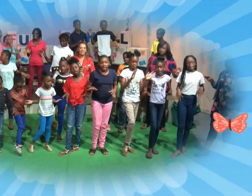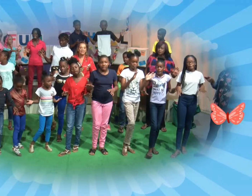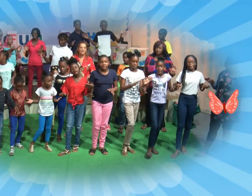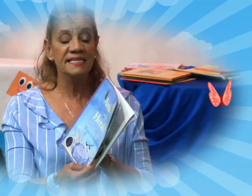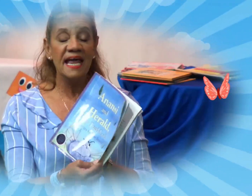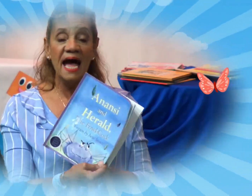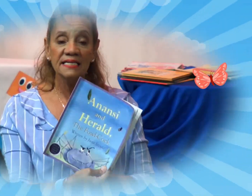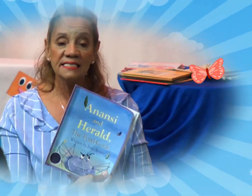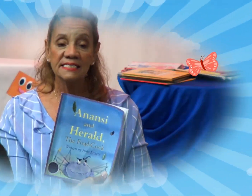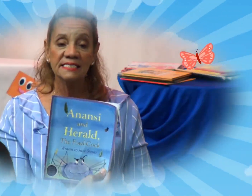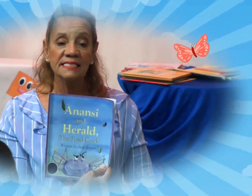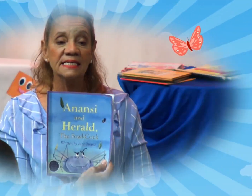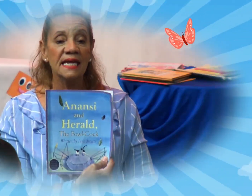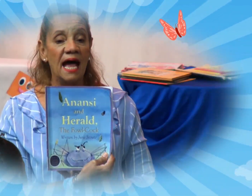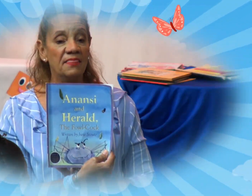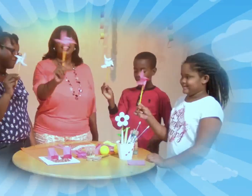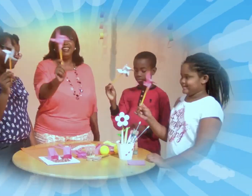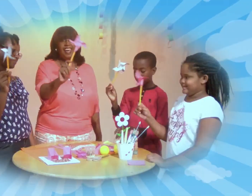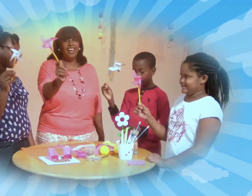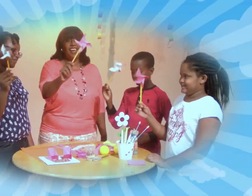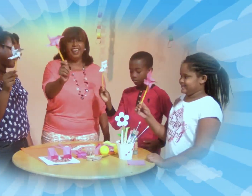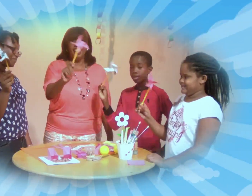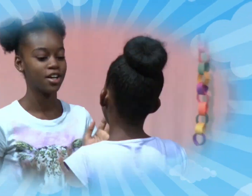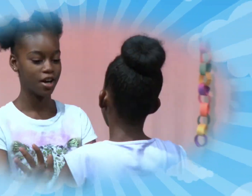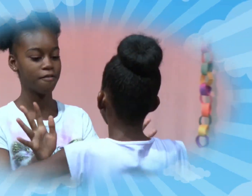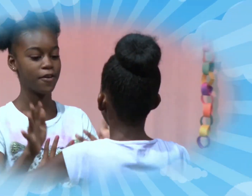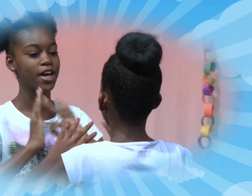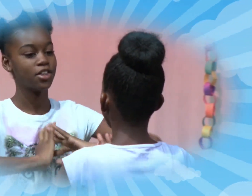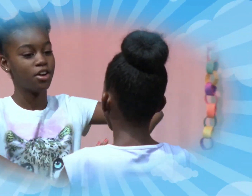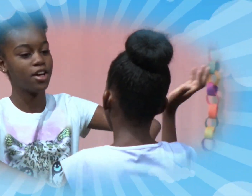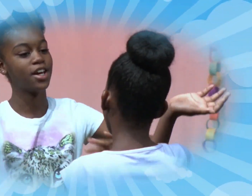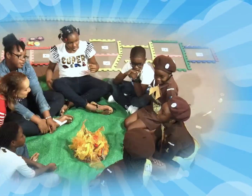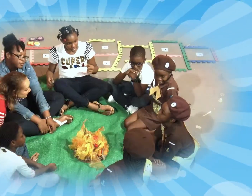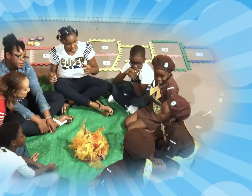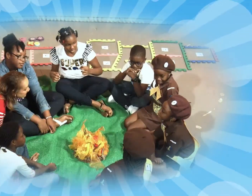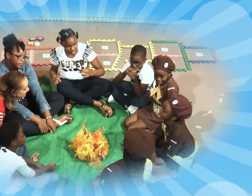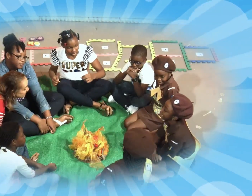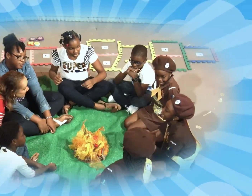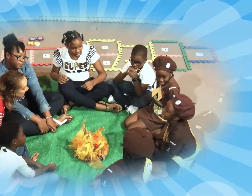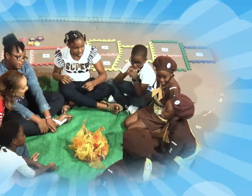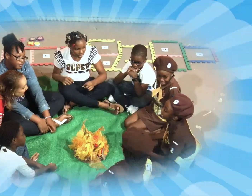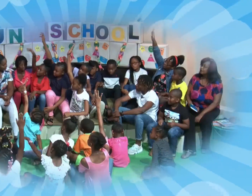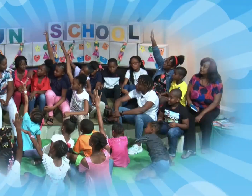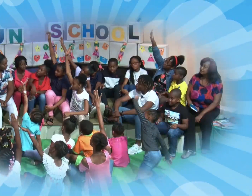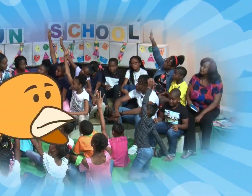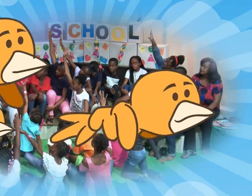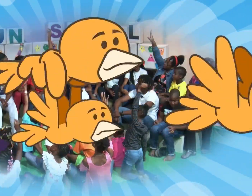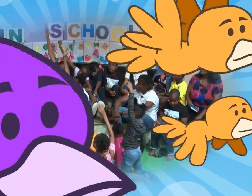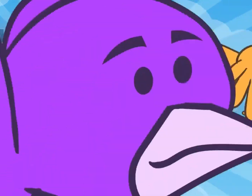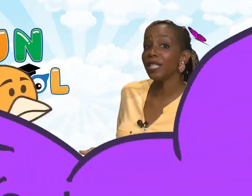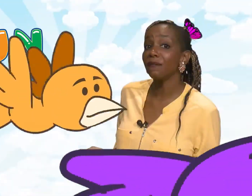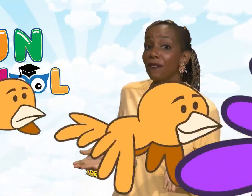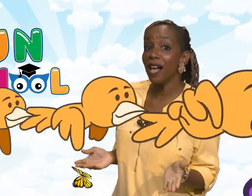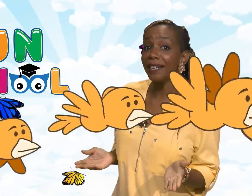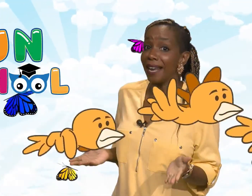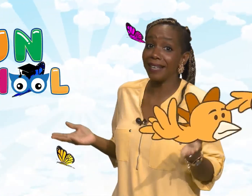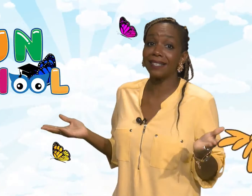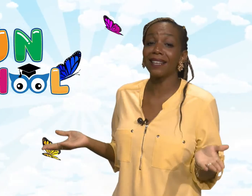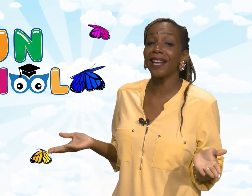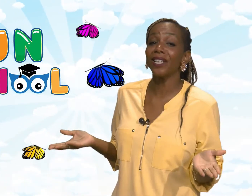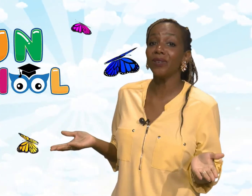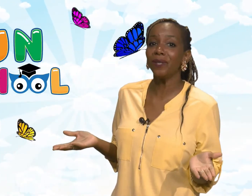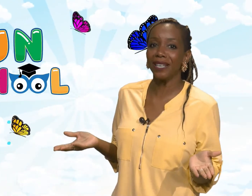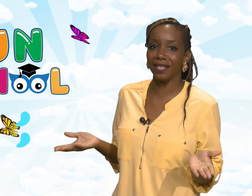dancing, listening to amazing stories, doing craft, and so much more. I'm such a kid at heart. But to be part of this fun